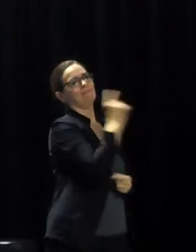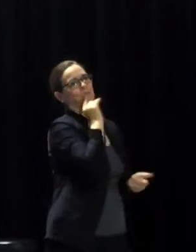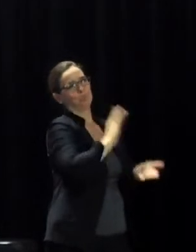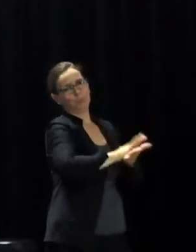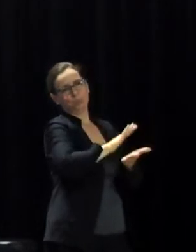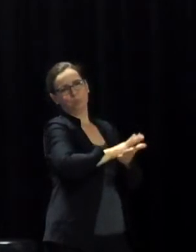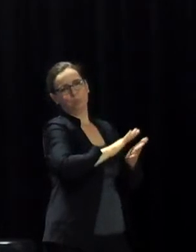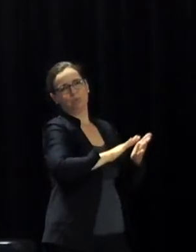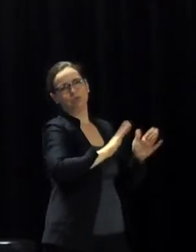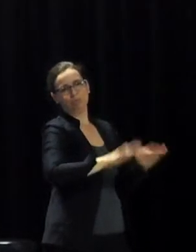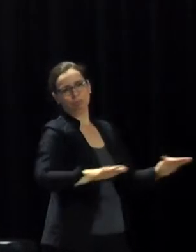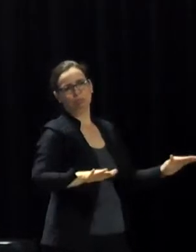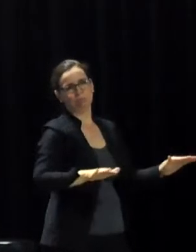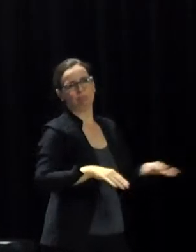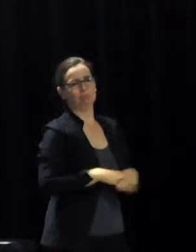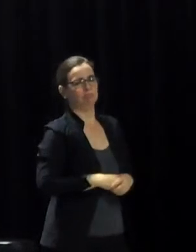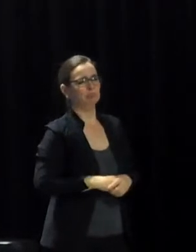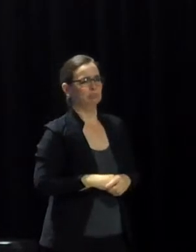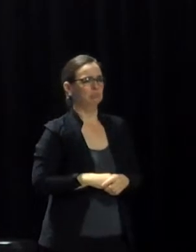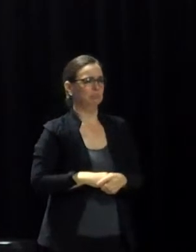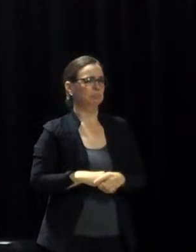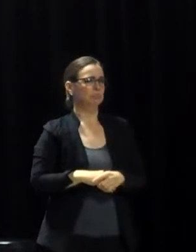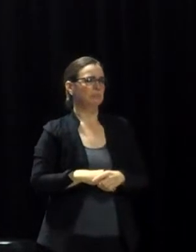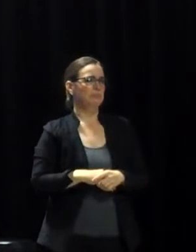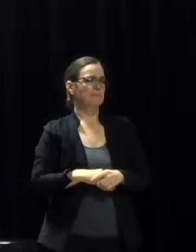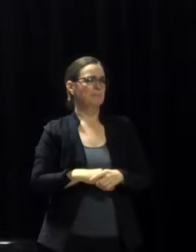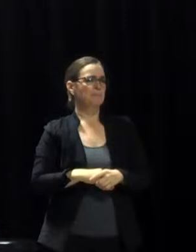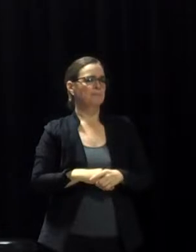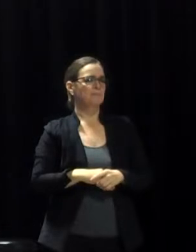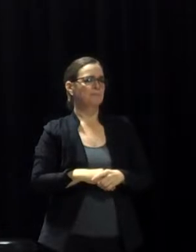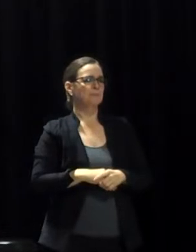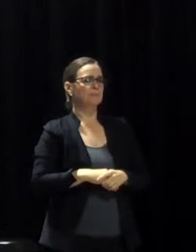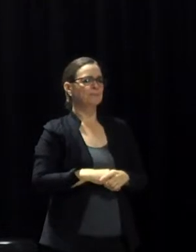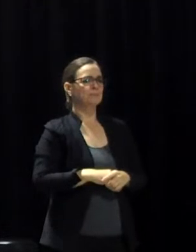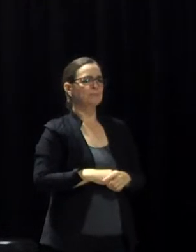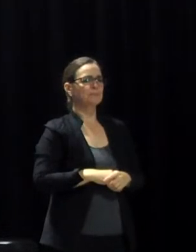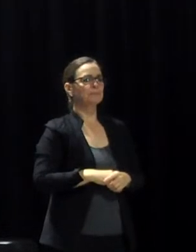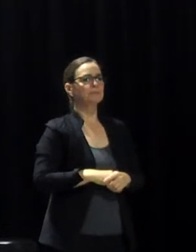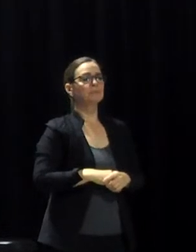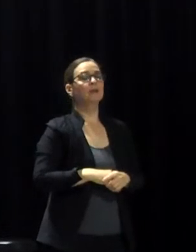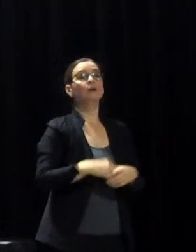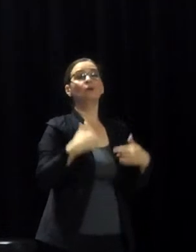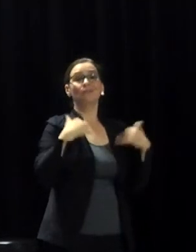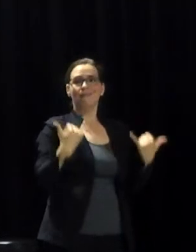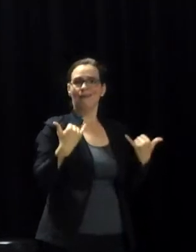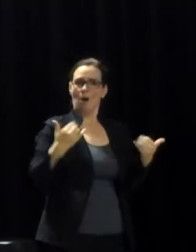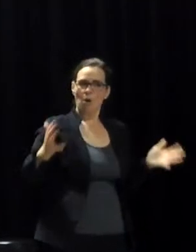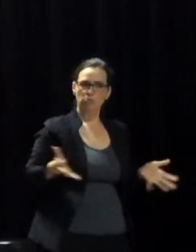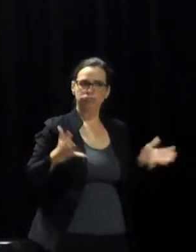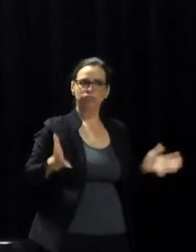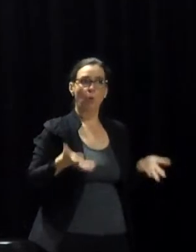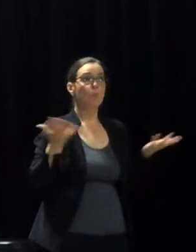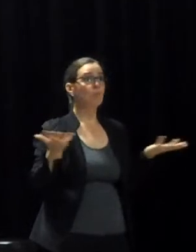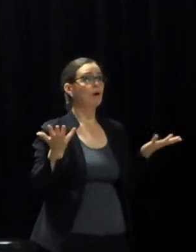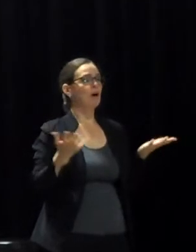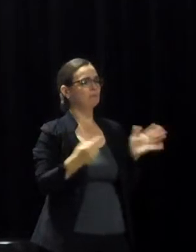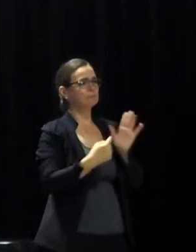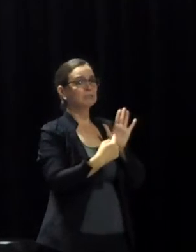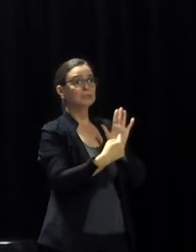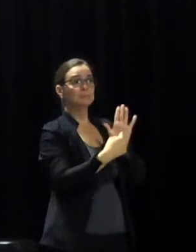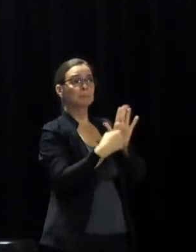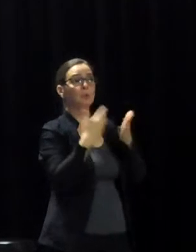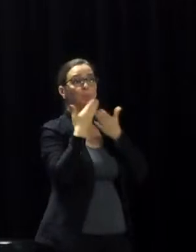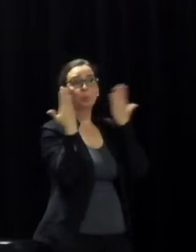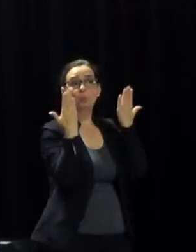that. We've been doing asymptomatic saliva testing in the schools. Today we're at the Onondaga Central School District, focusing in on